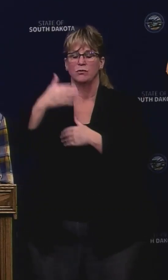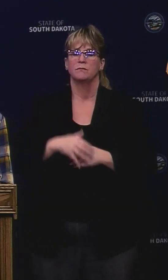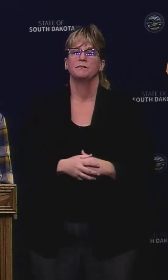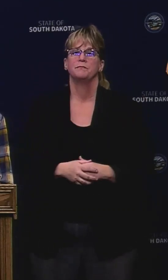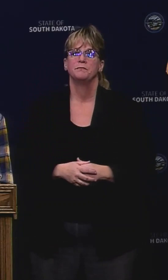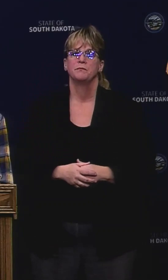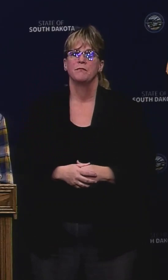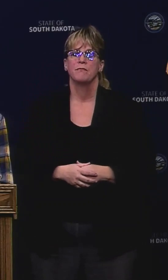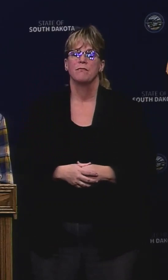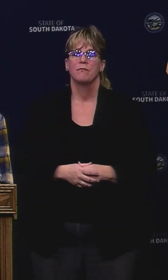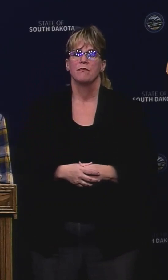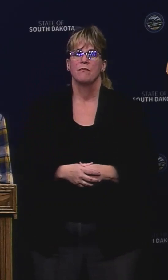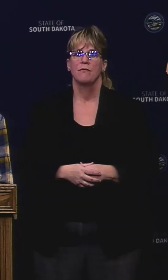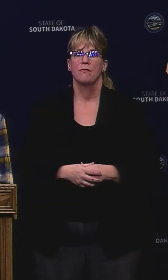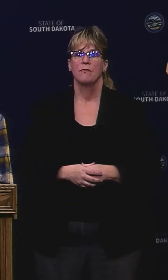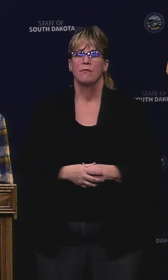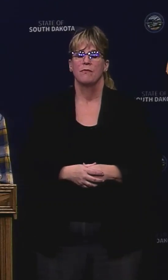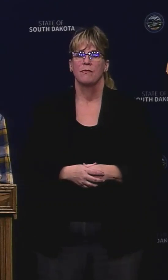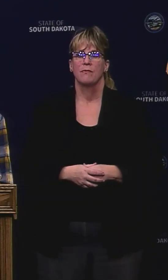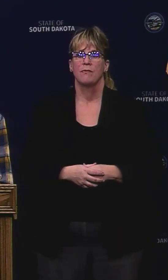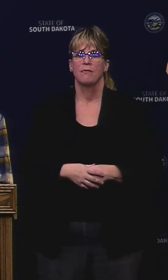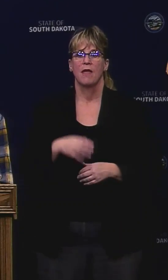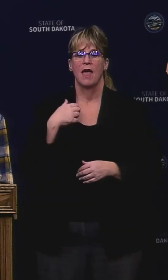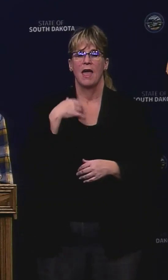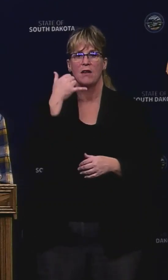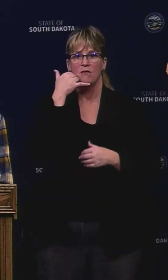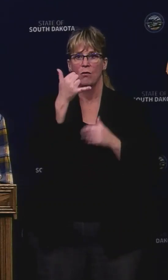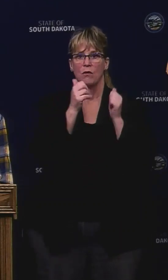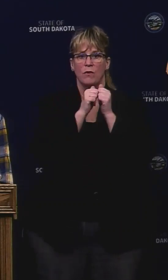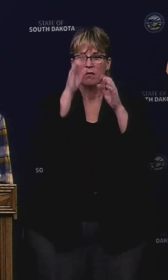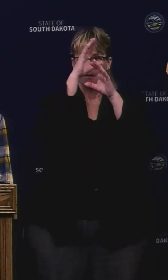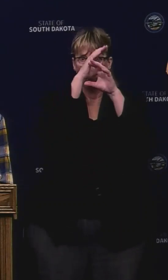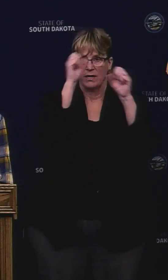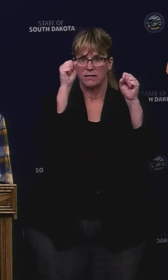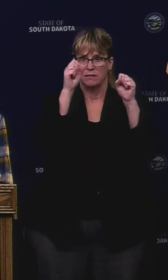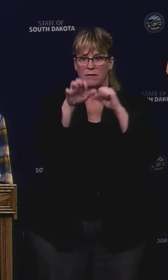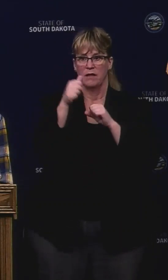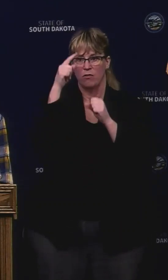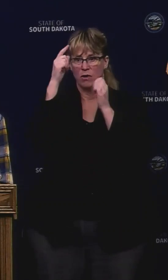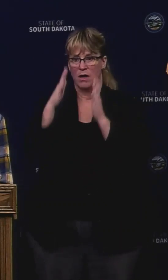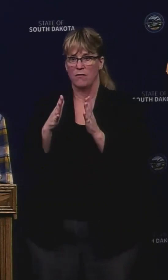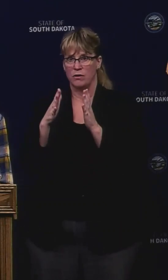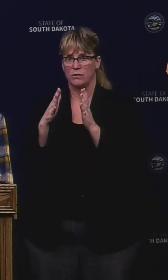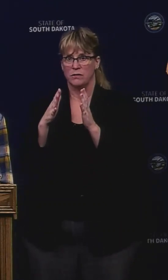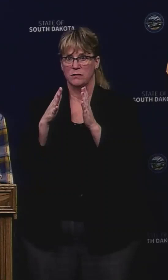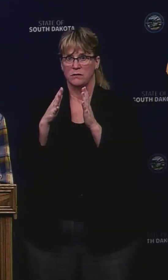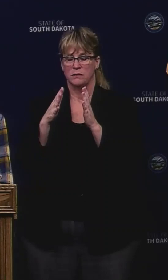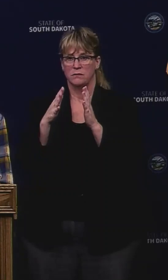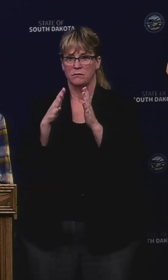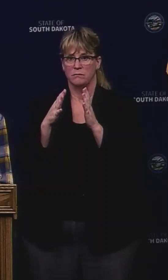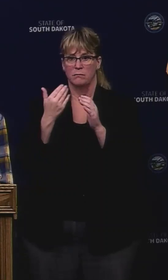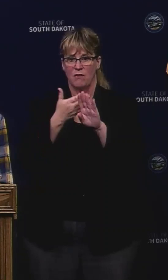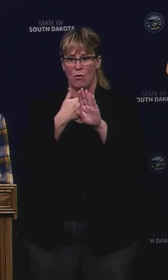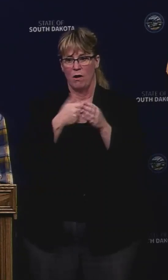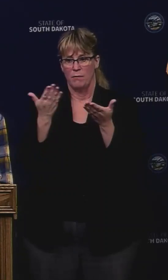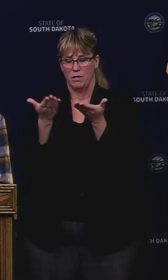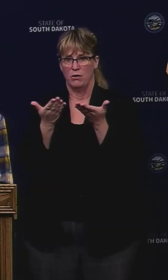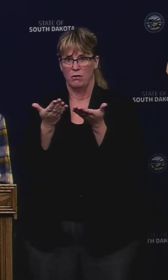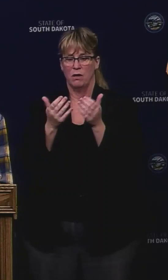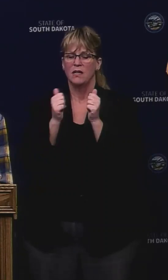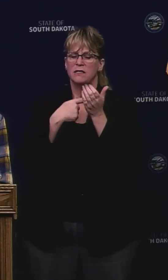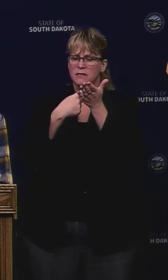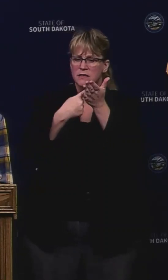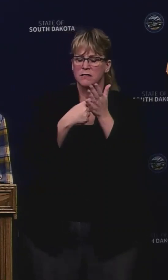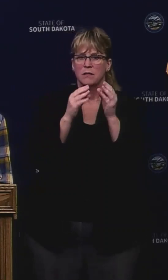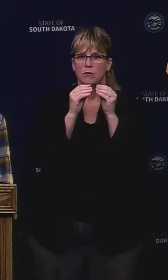I had a phone call with the president and the other governors of the country right before I came over here. A lot of discussion